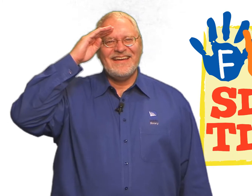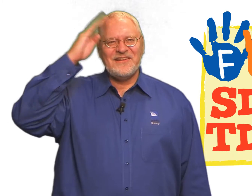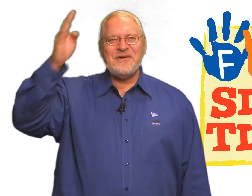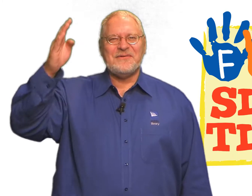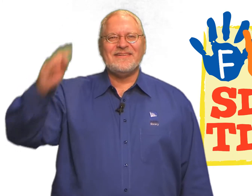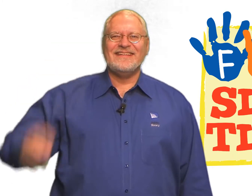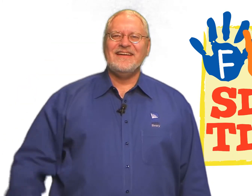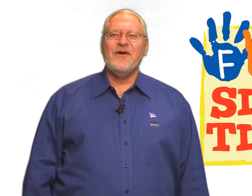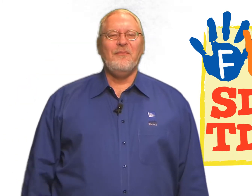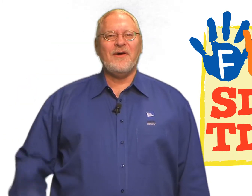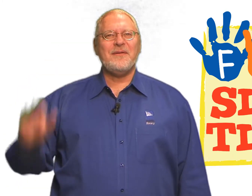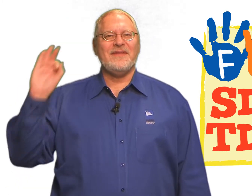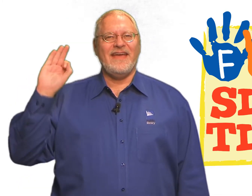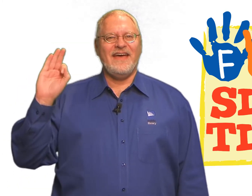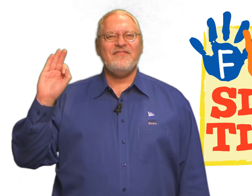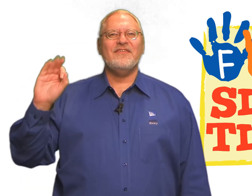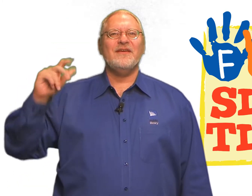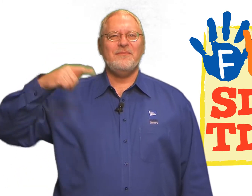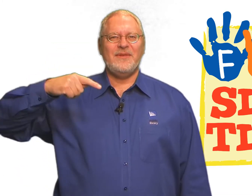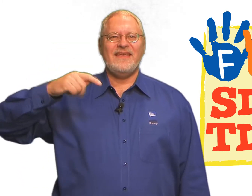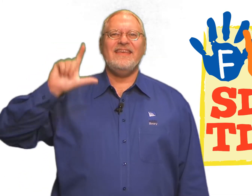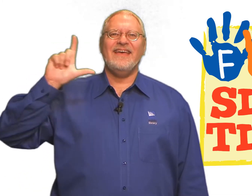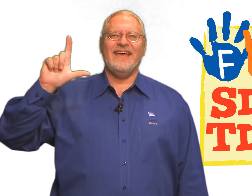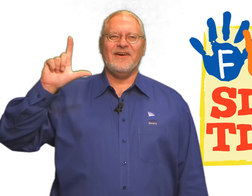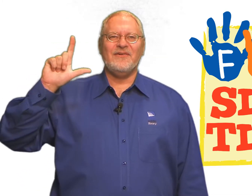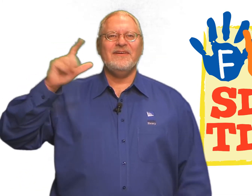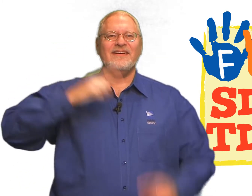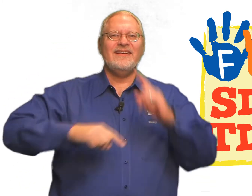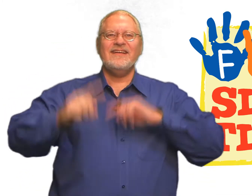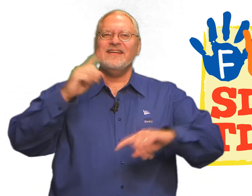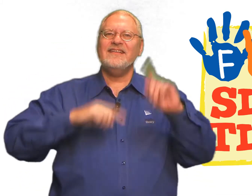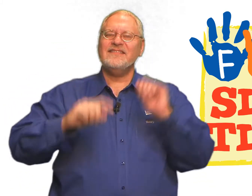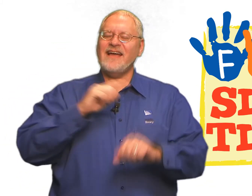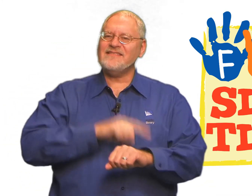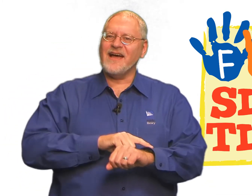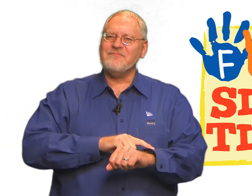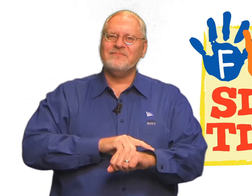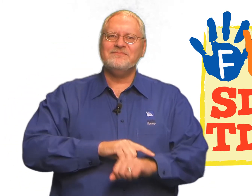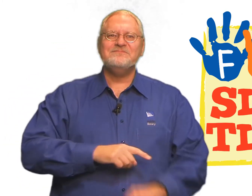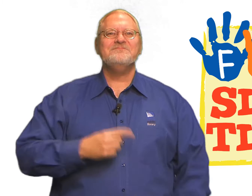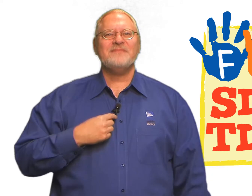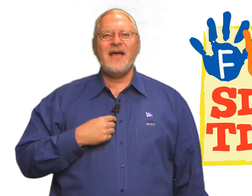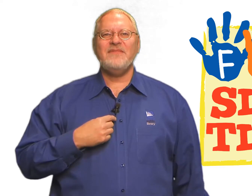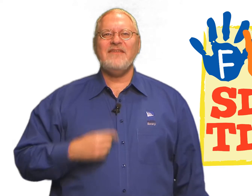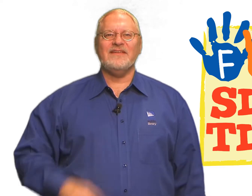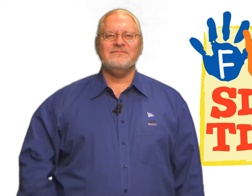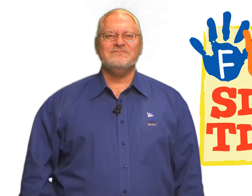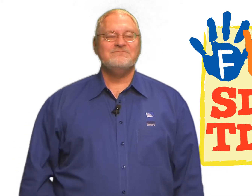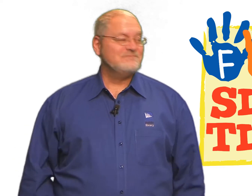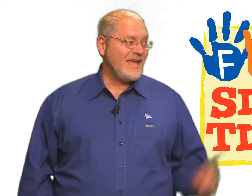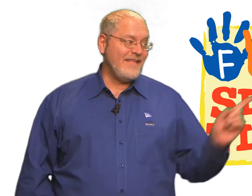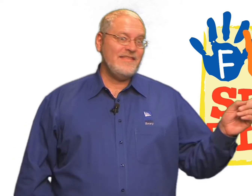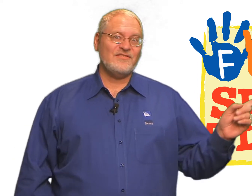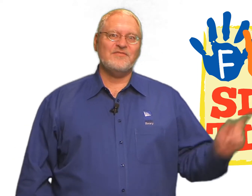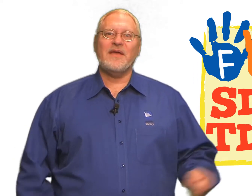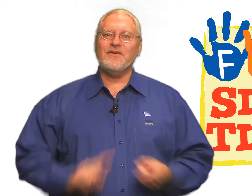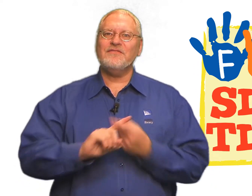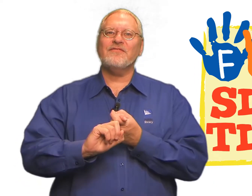Hello, welcome to FPL Sign Time. I'm David, and this is my good